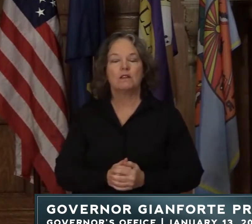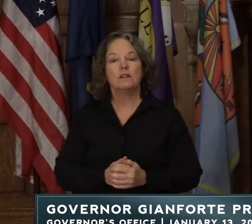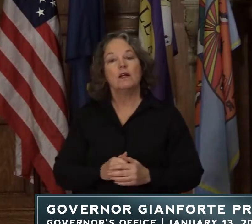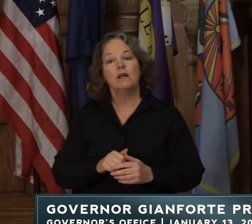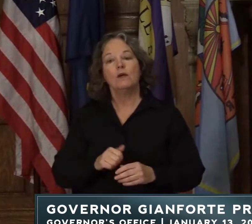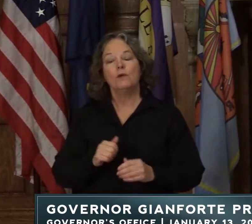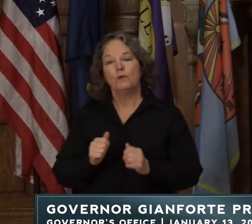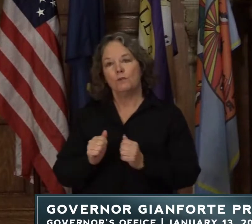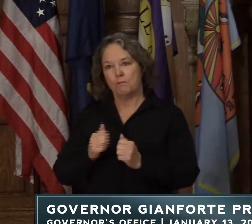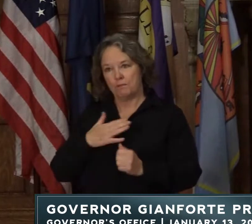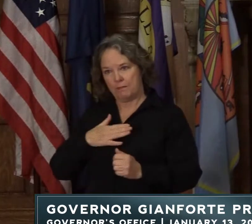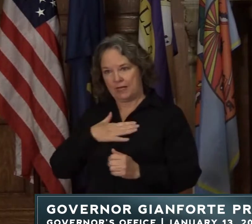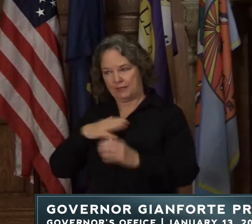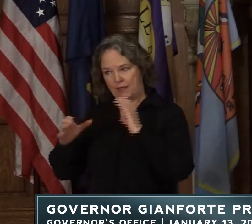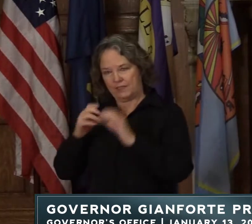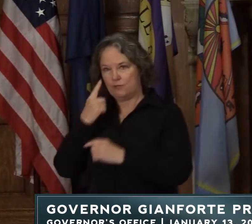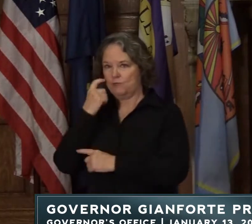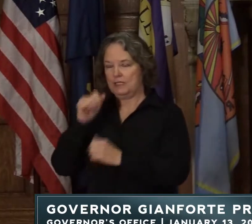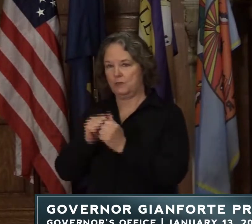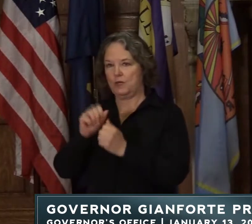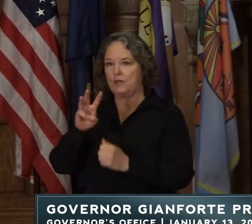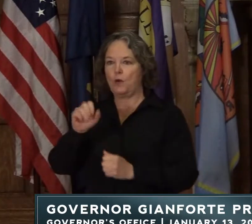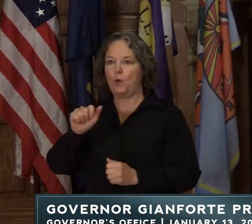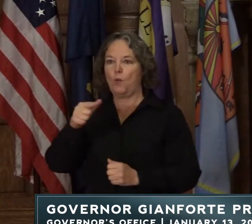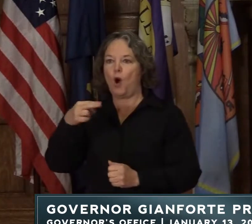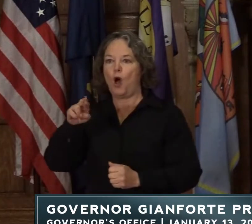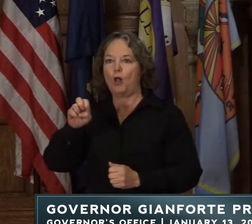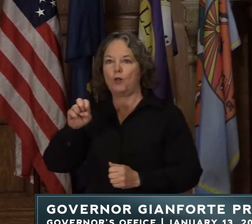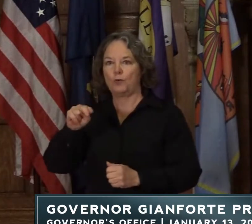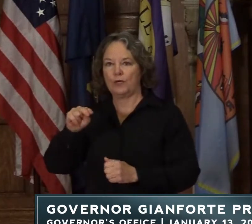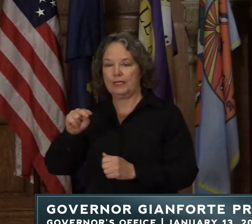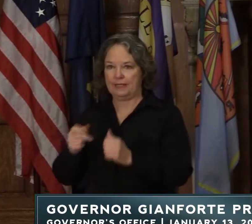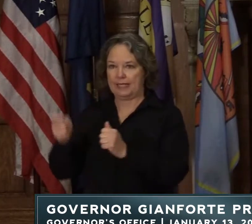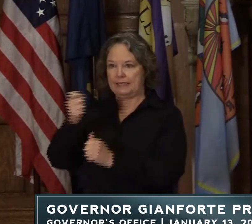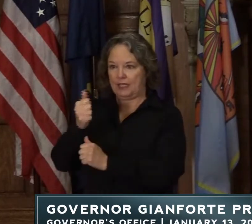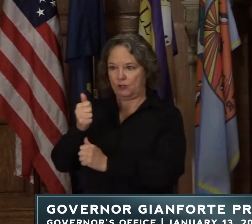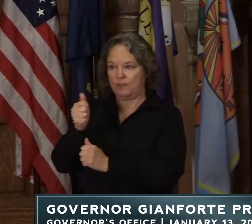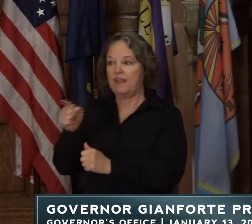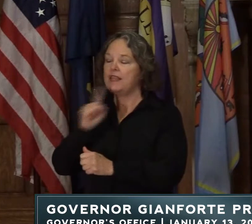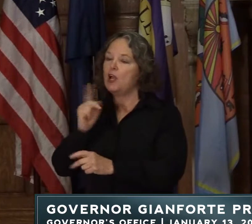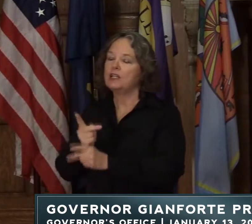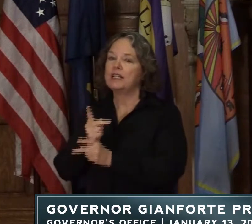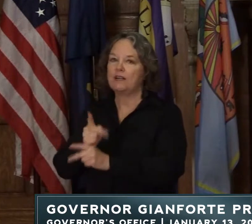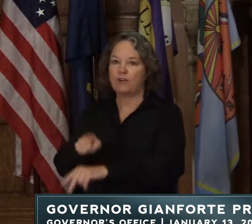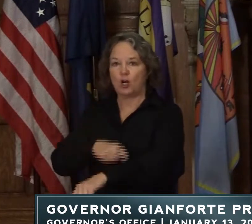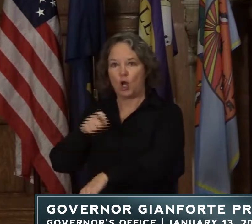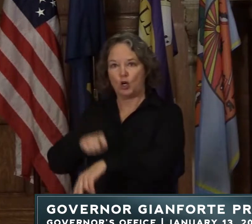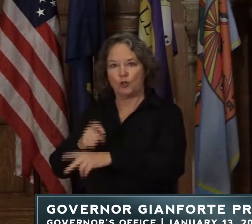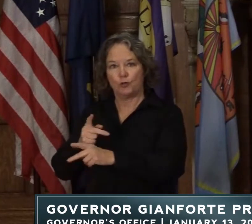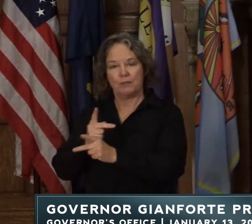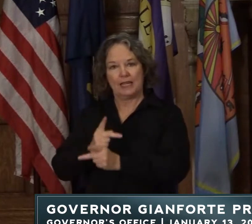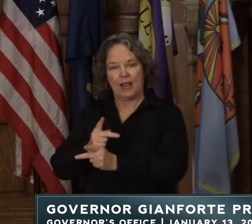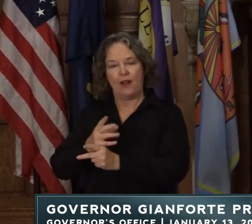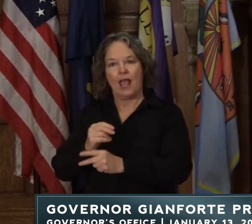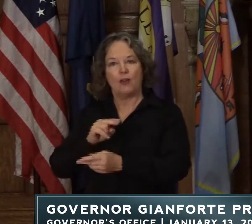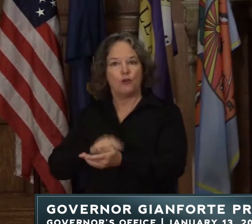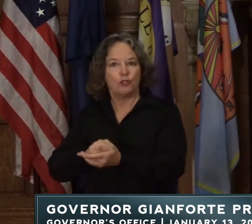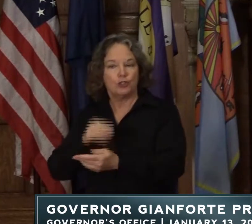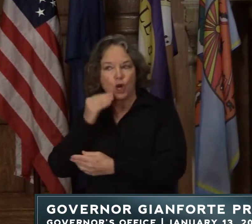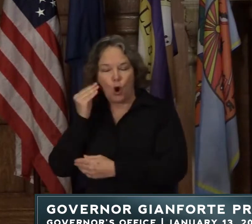I recently had with Walgreens executives, they're taking care of our long-term care facilities and nursing homes. They are